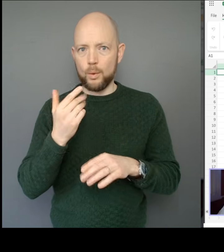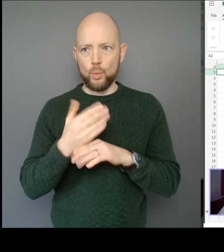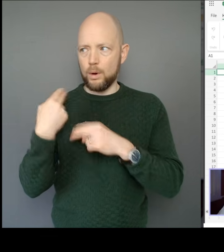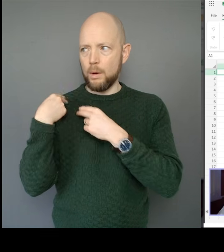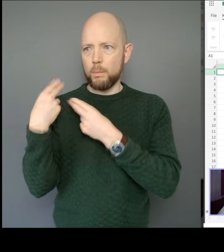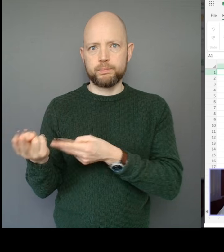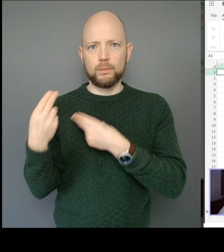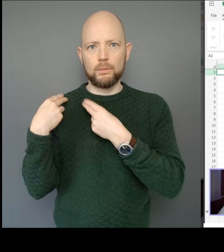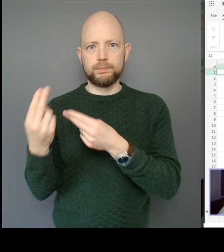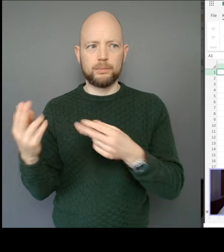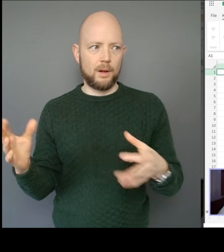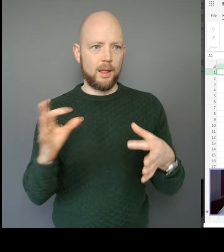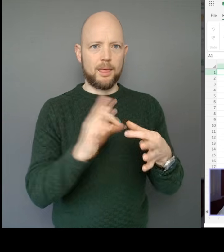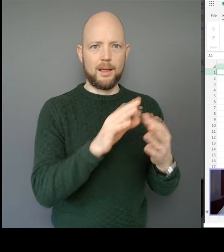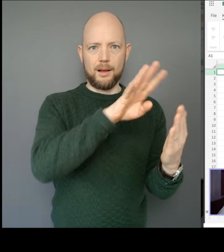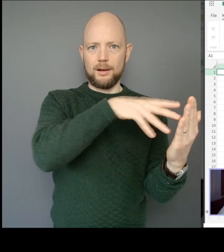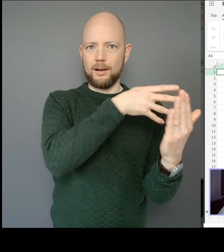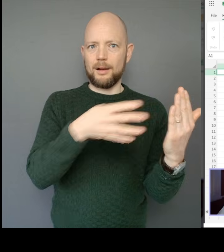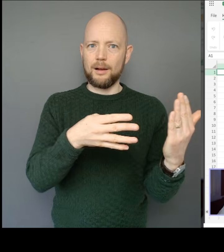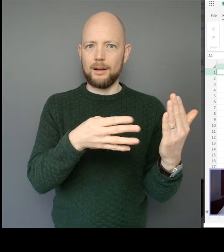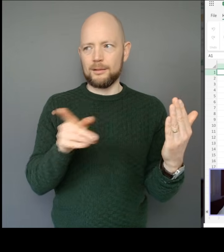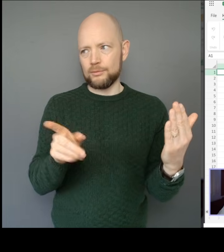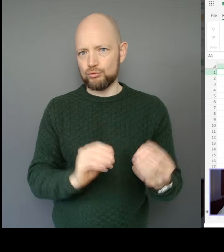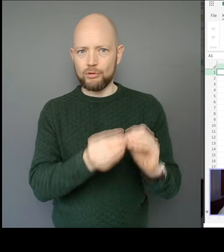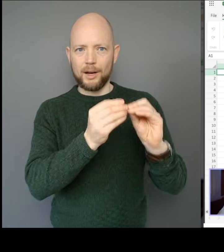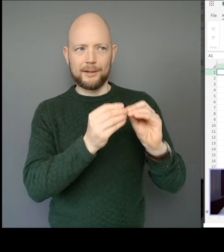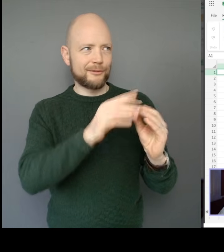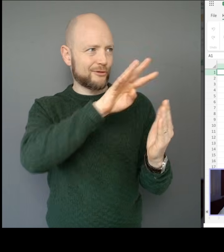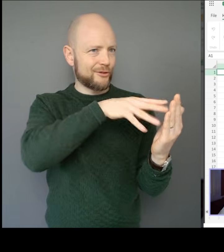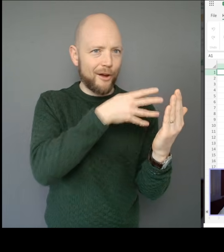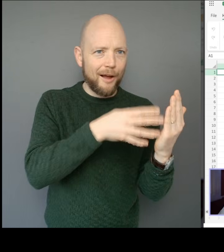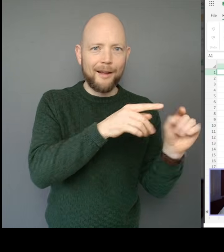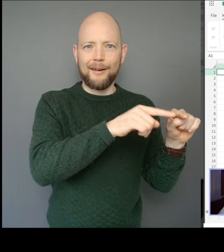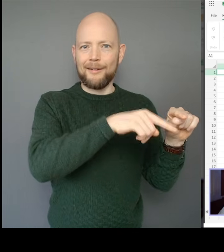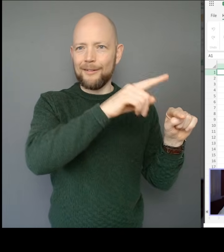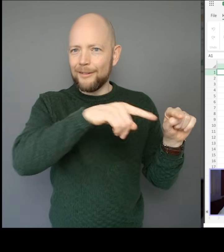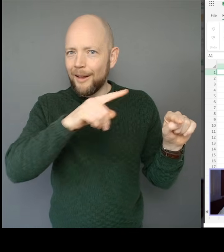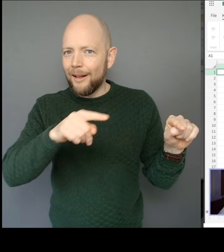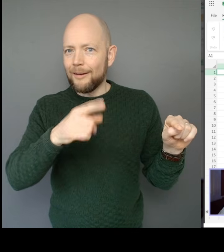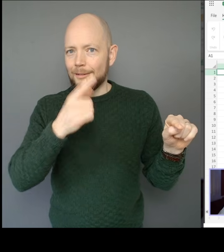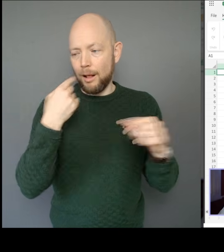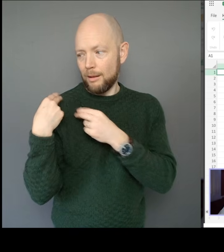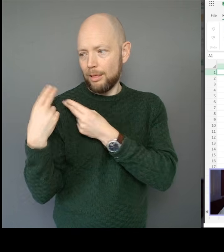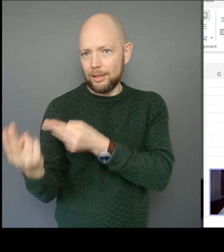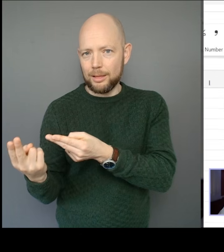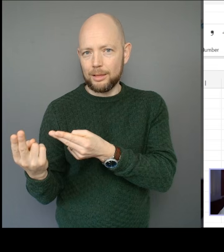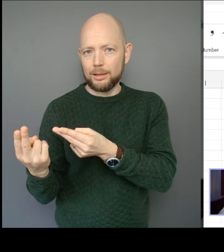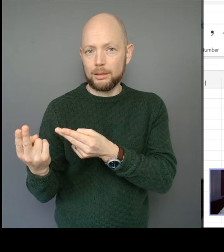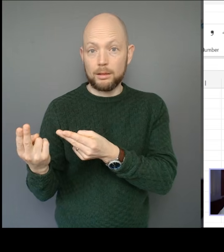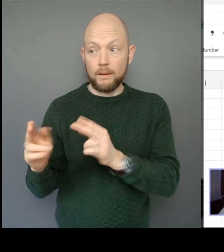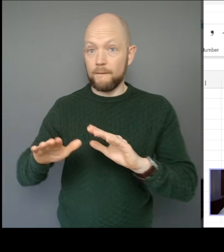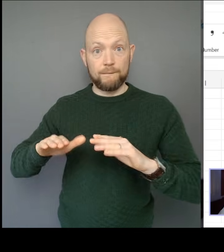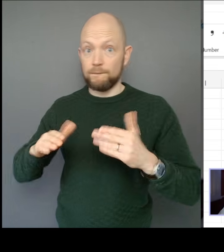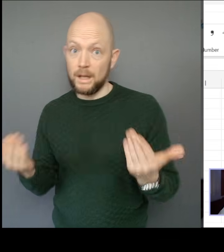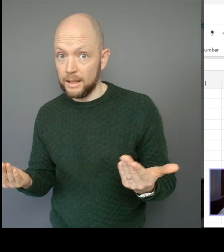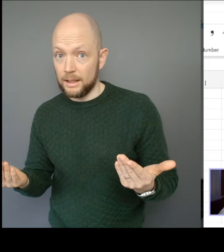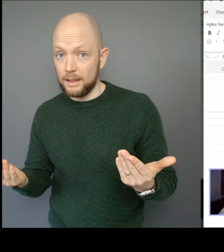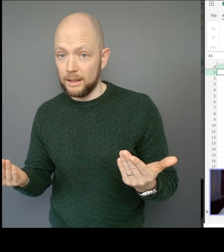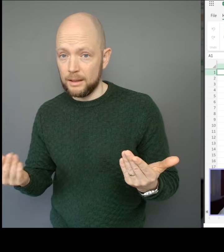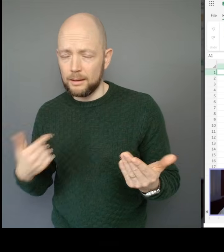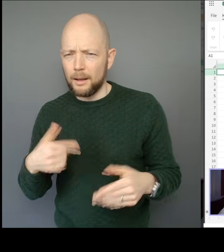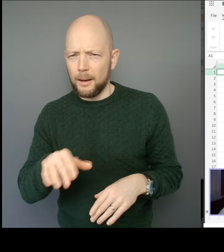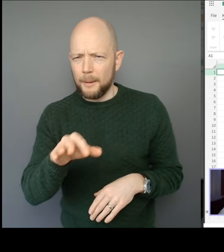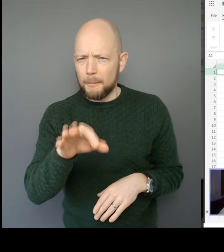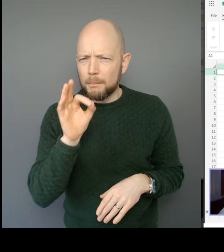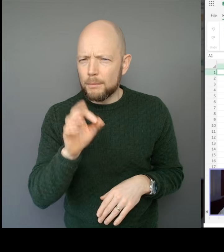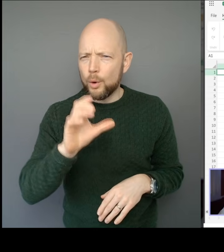you inside your worksheets, like create charts and graphs and so on. So without agent mode, if I select Copilot on the top